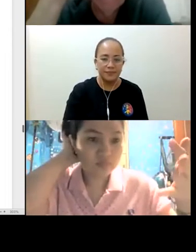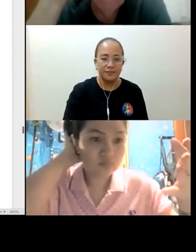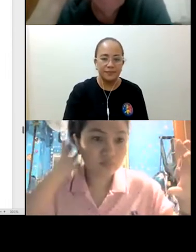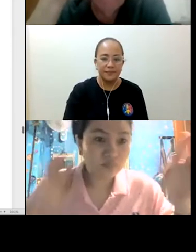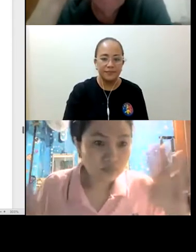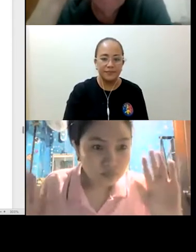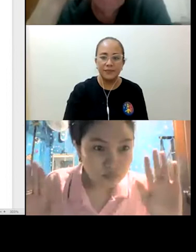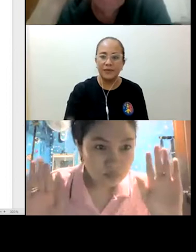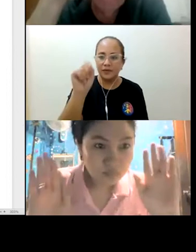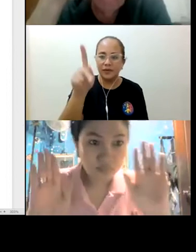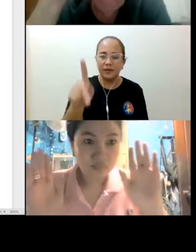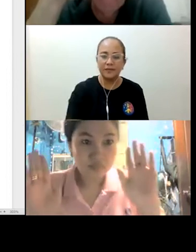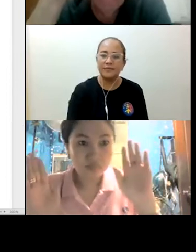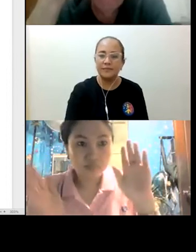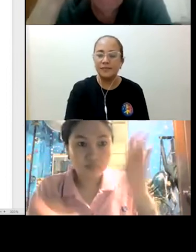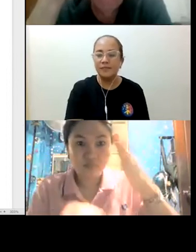Okay.